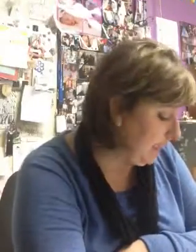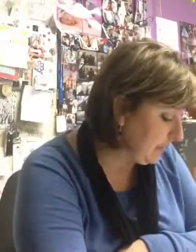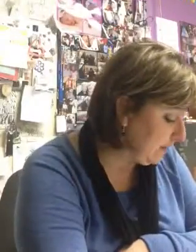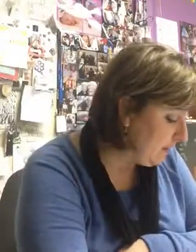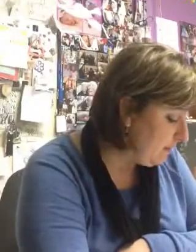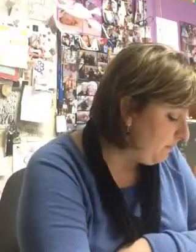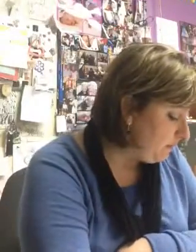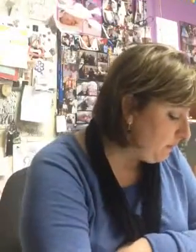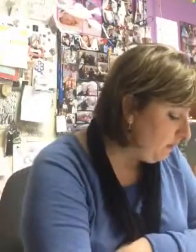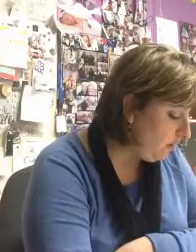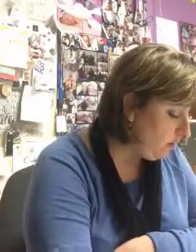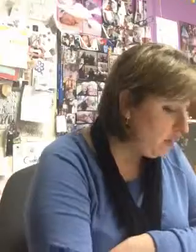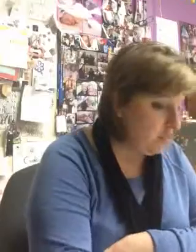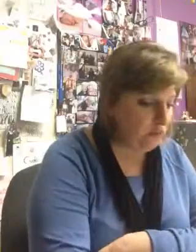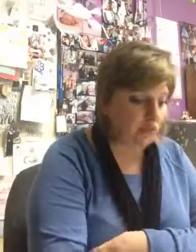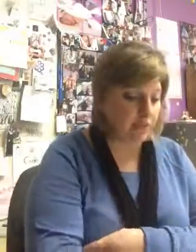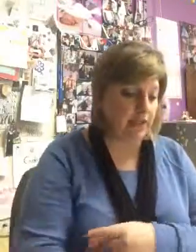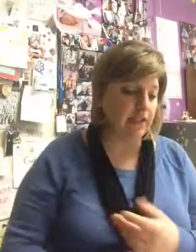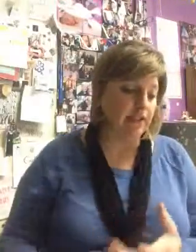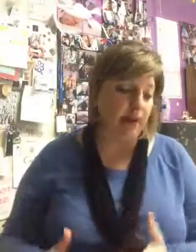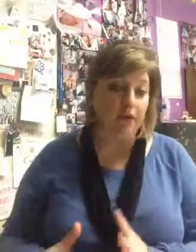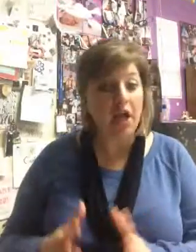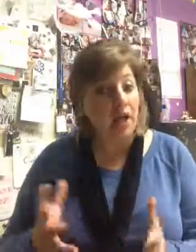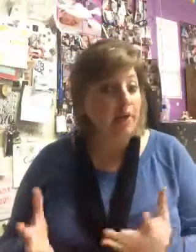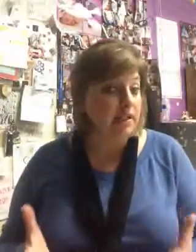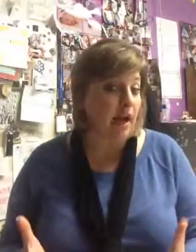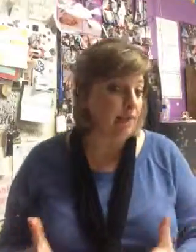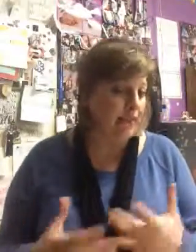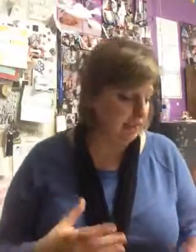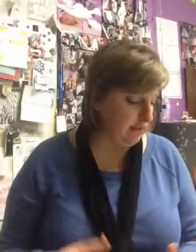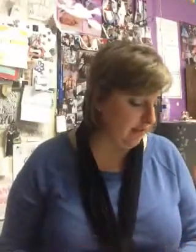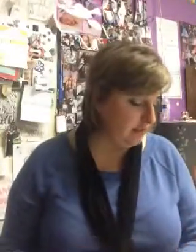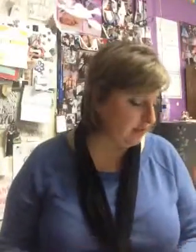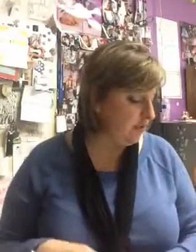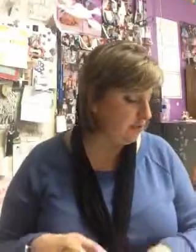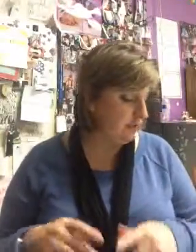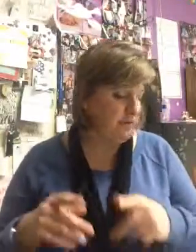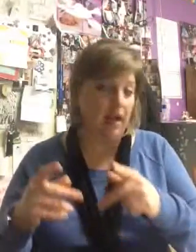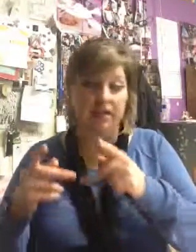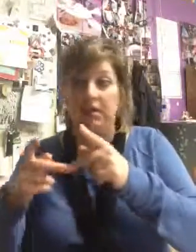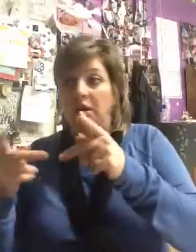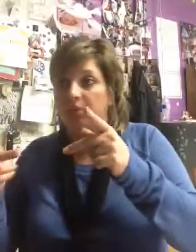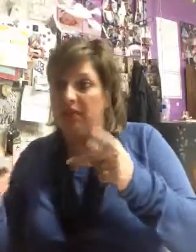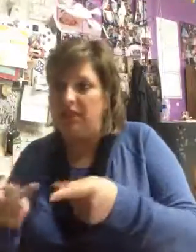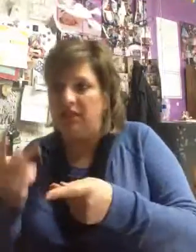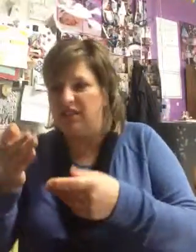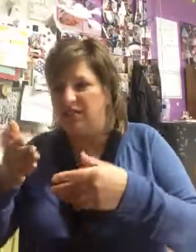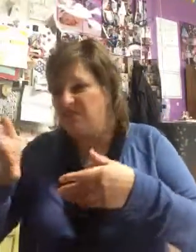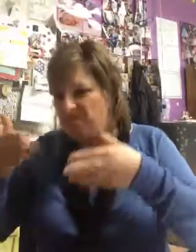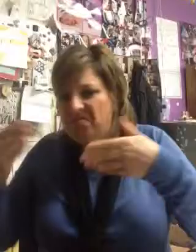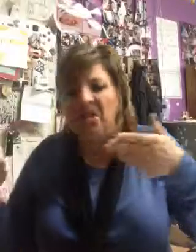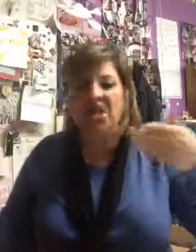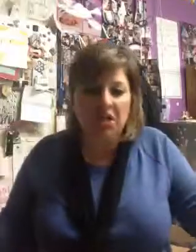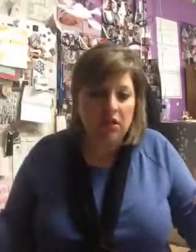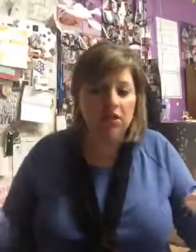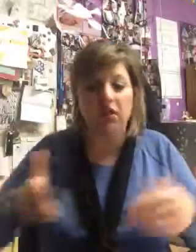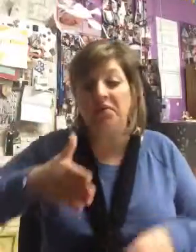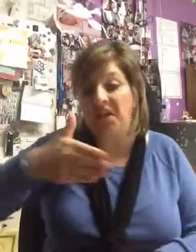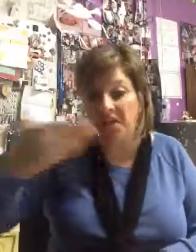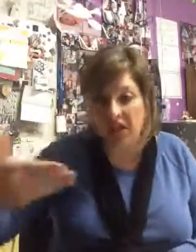1,346. So first we need to establish how do we sign places and things. And so this is what I would say. I would say places, things. I would say